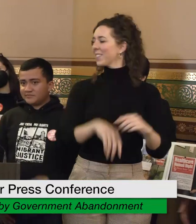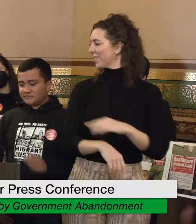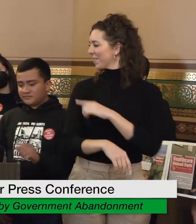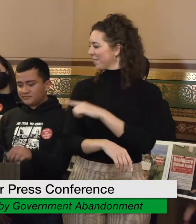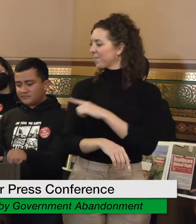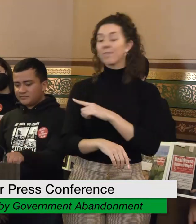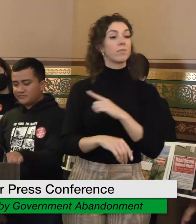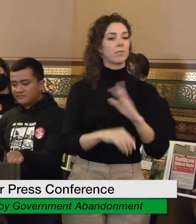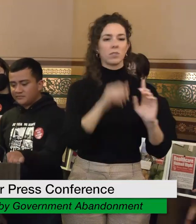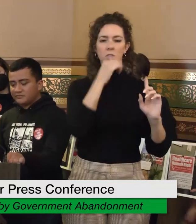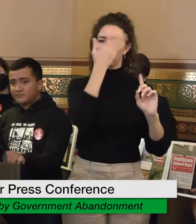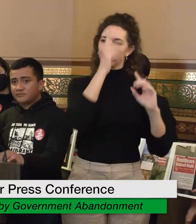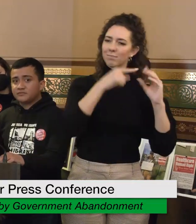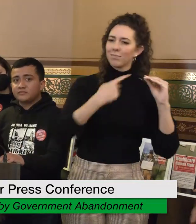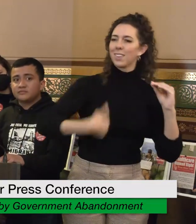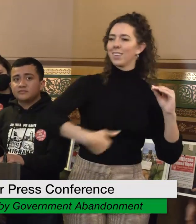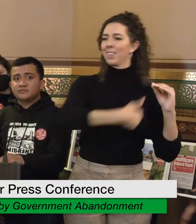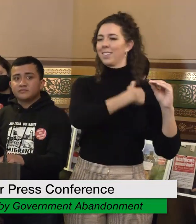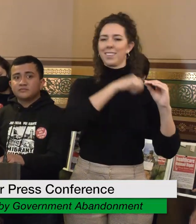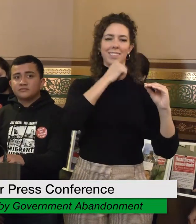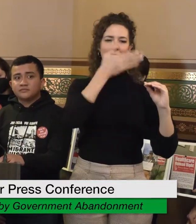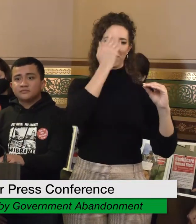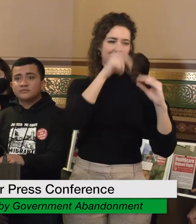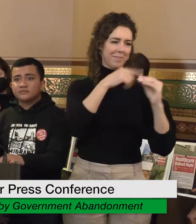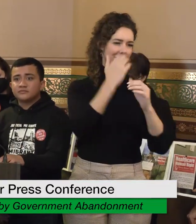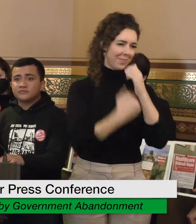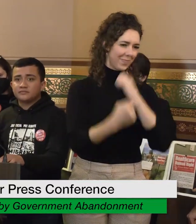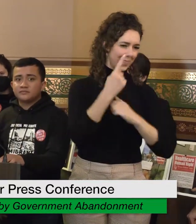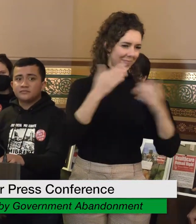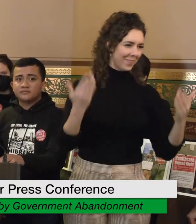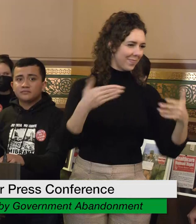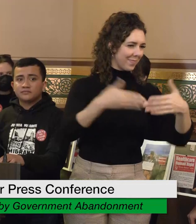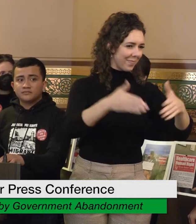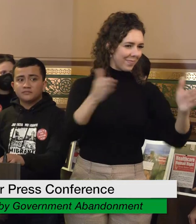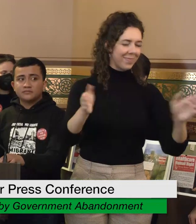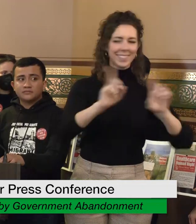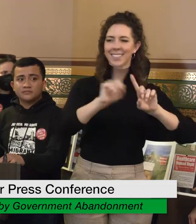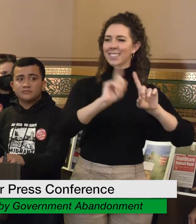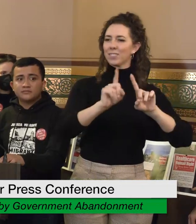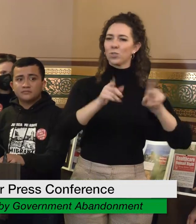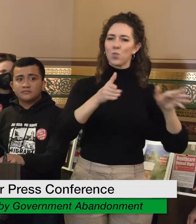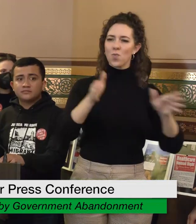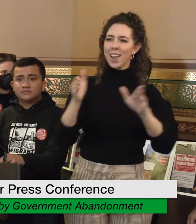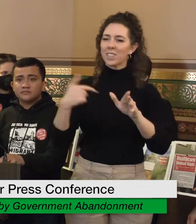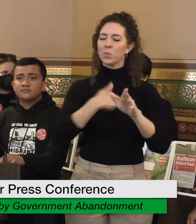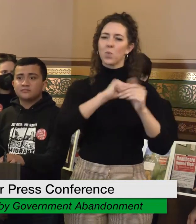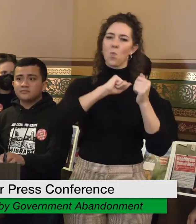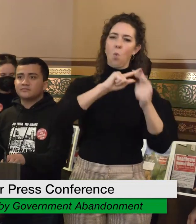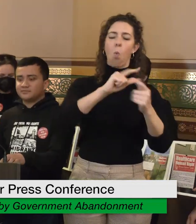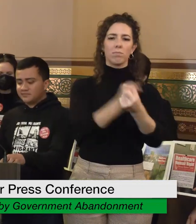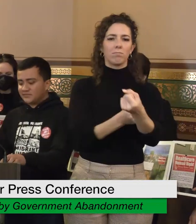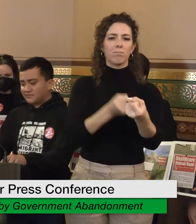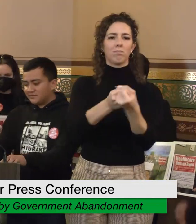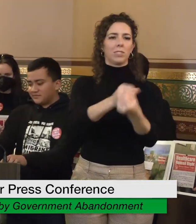And so don't forget about us and don't forget about everyone here in the room and the different ways that we're contributing to Vermont. And si se puede.